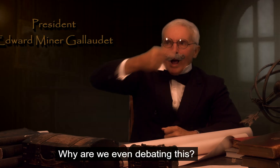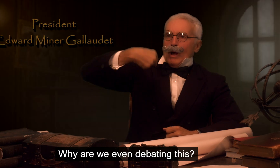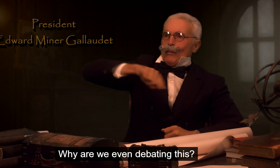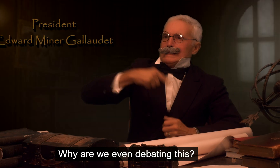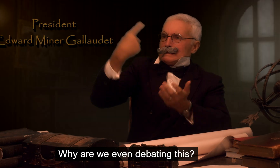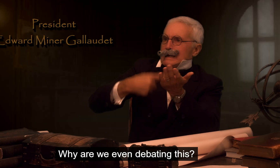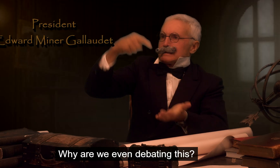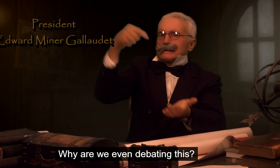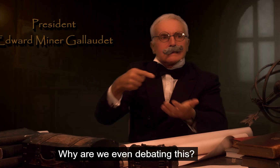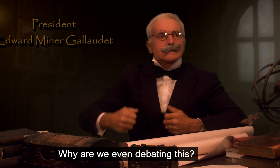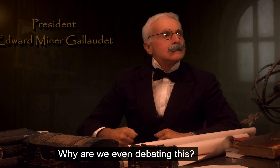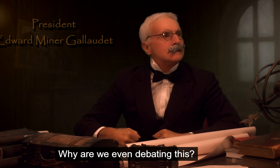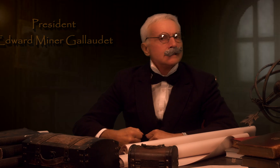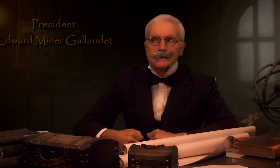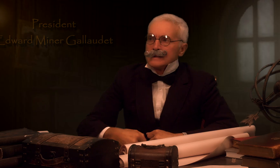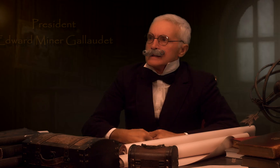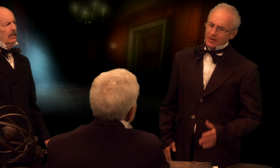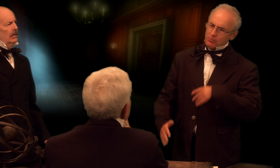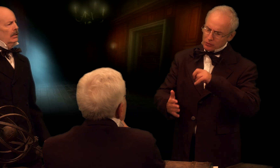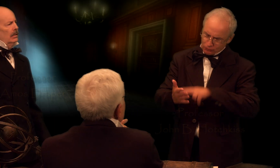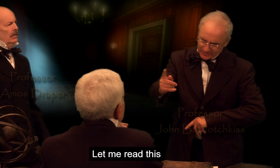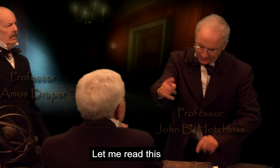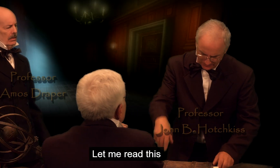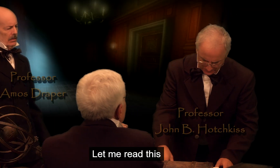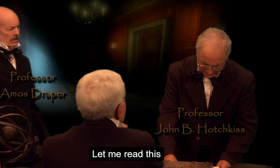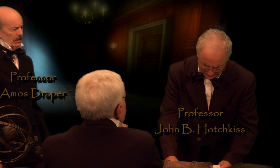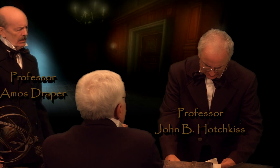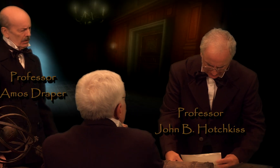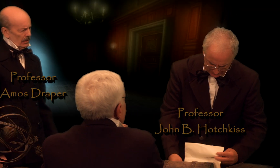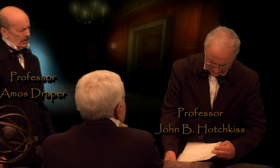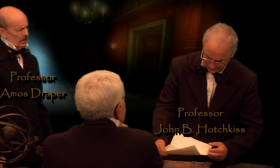Why are we even debating this? Let me read this.